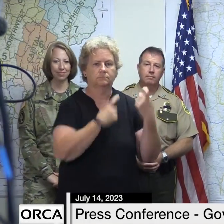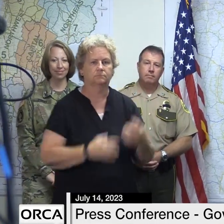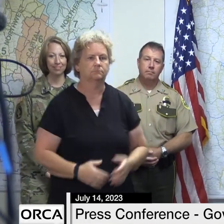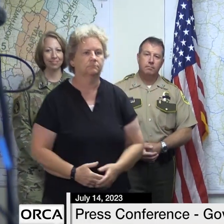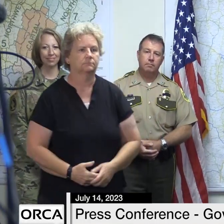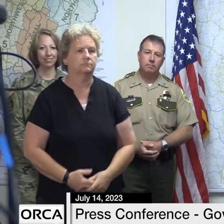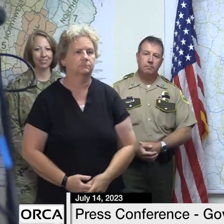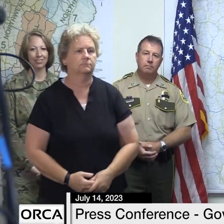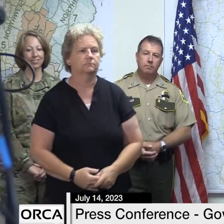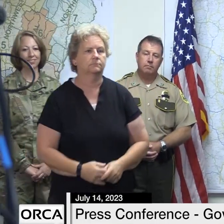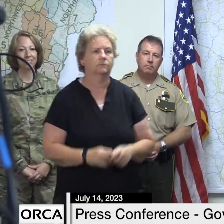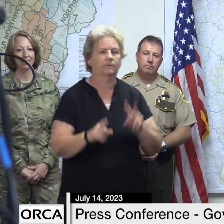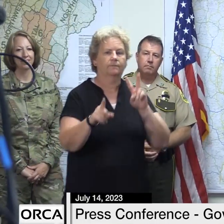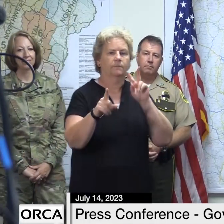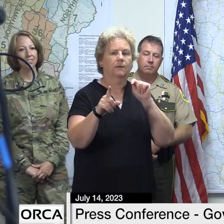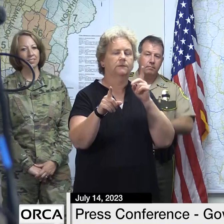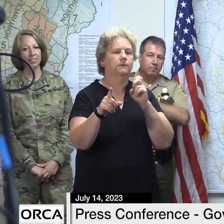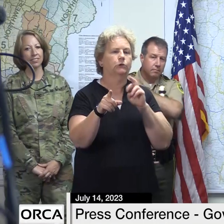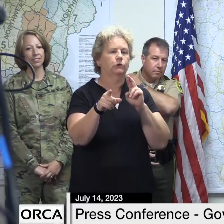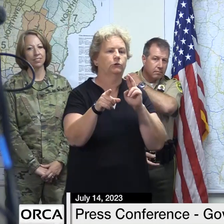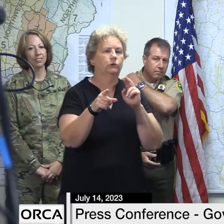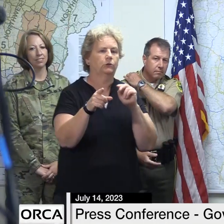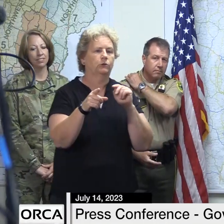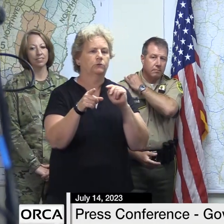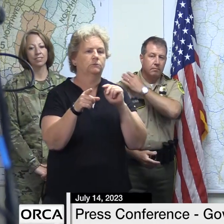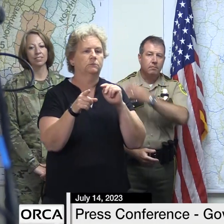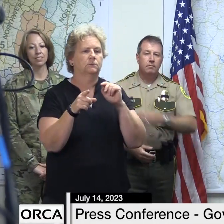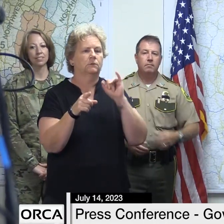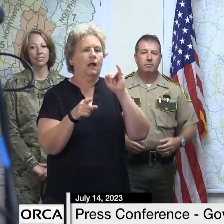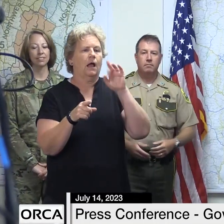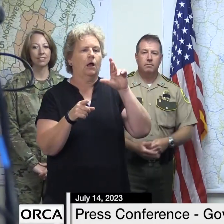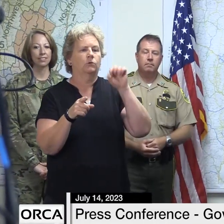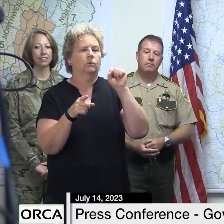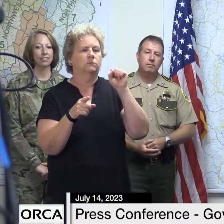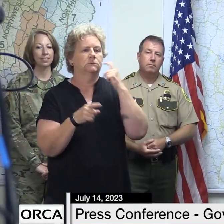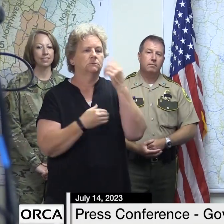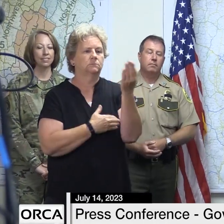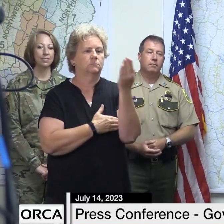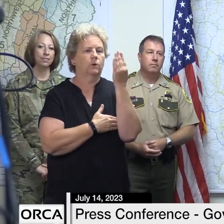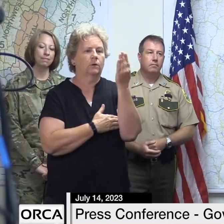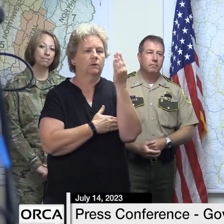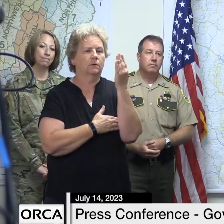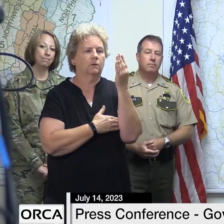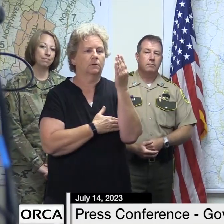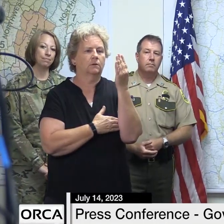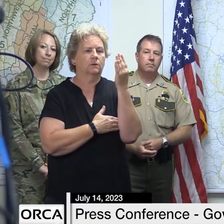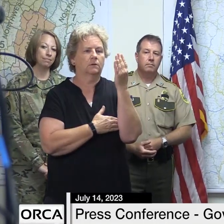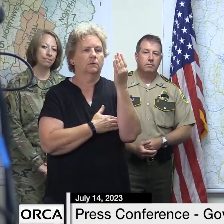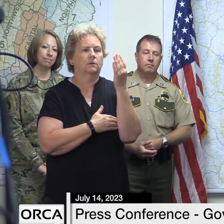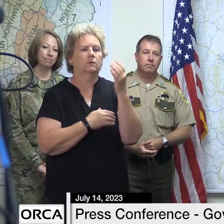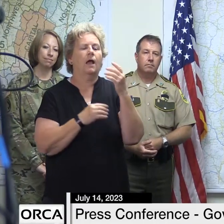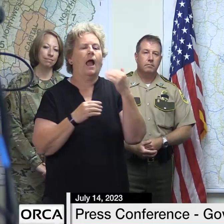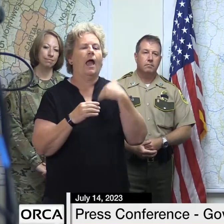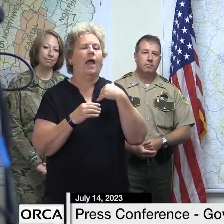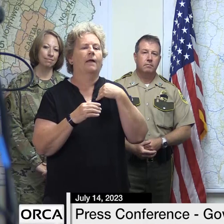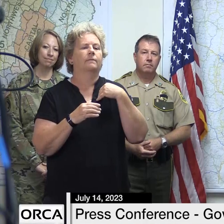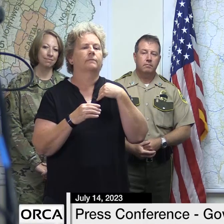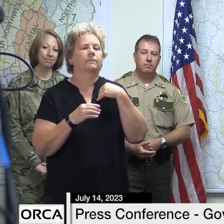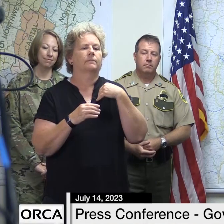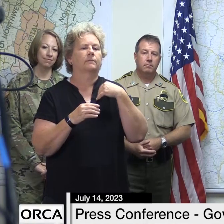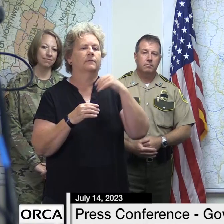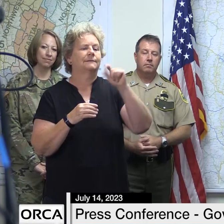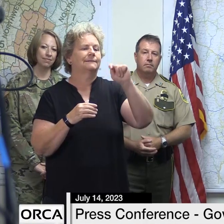Sorry, Governor, the IRS put out a statement this morning saying that they're extending a filing deadline for tax